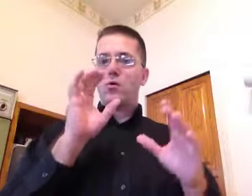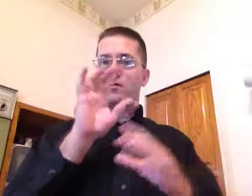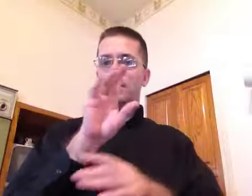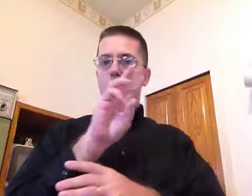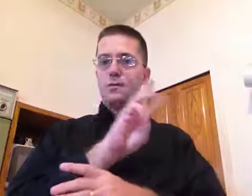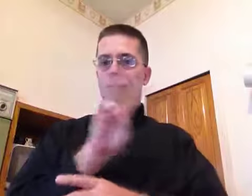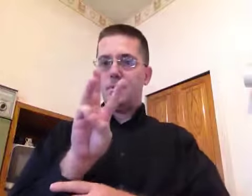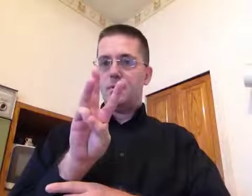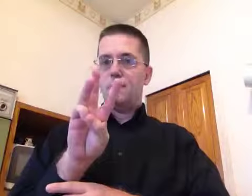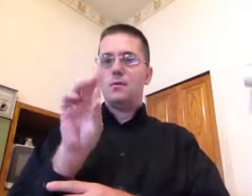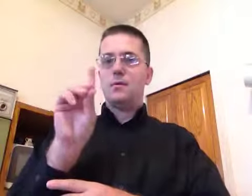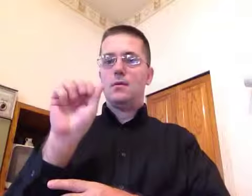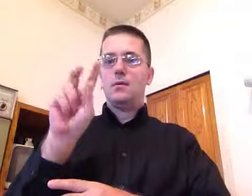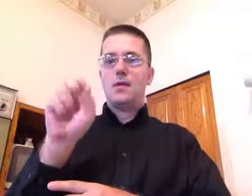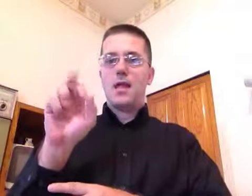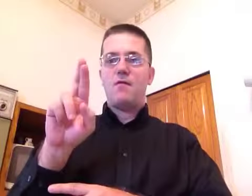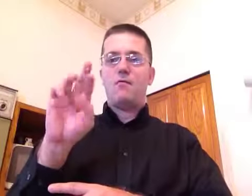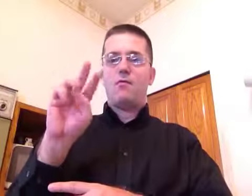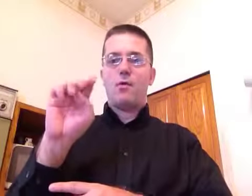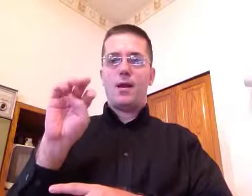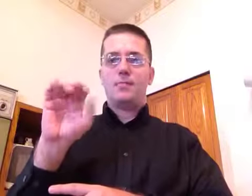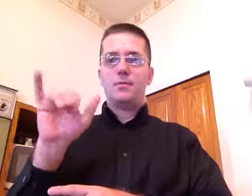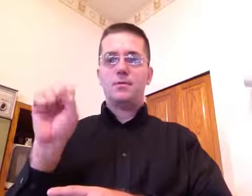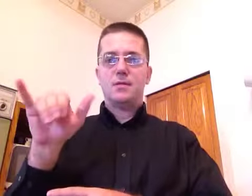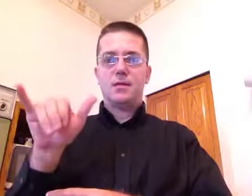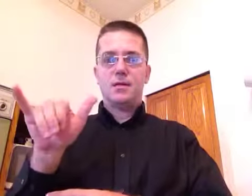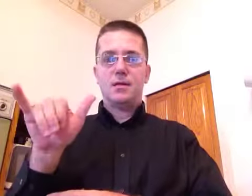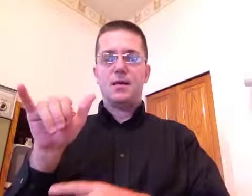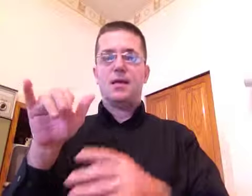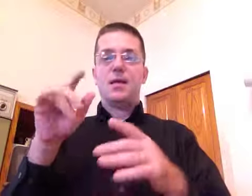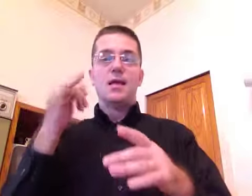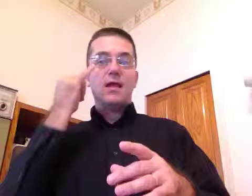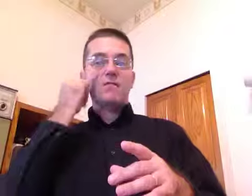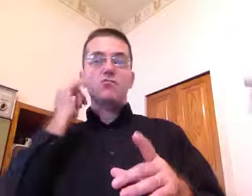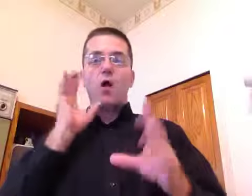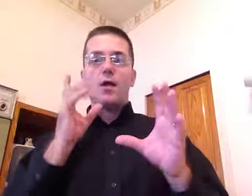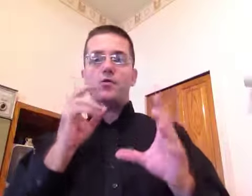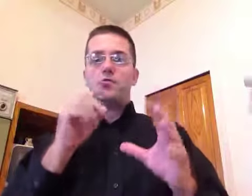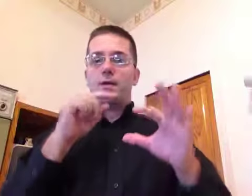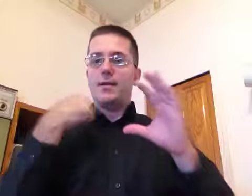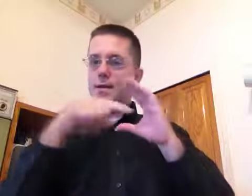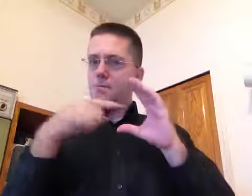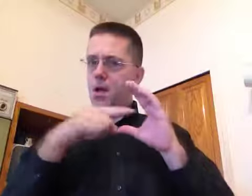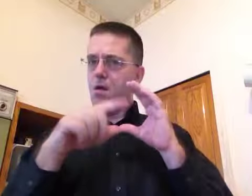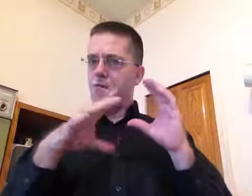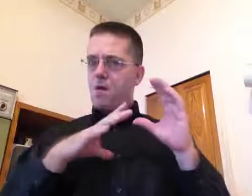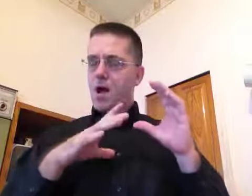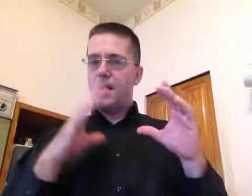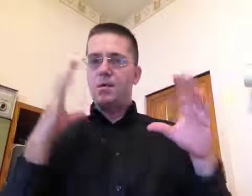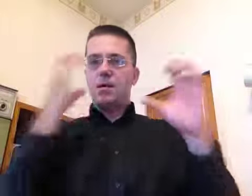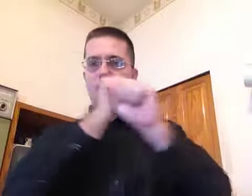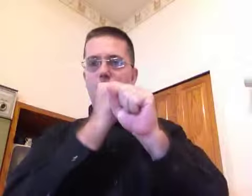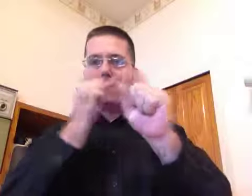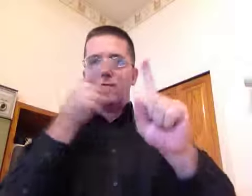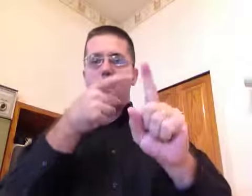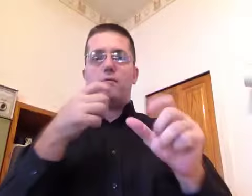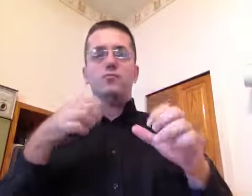our best to answer them as a part of the show today. Gwen is on the line. Jeremy is on the line in Midland,